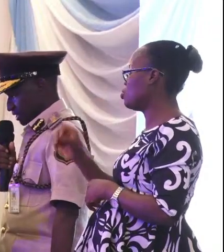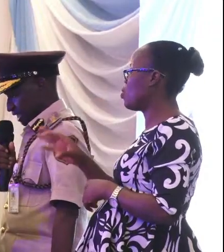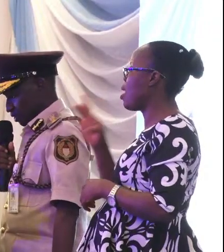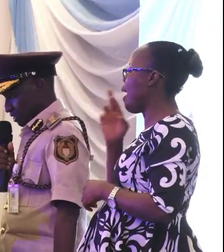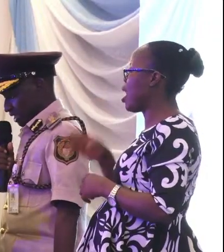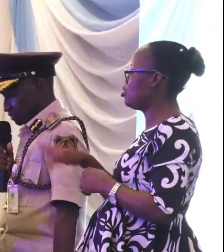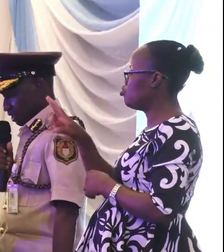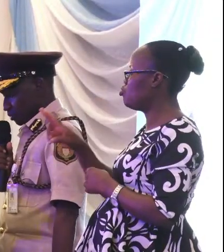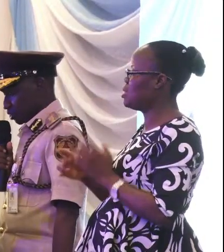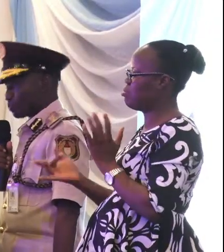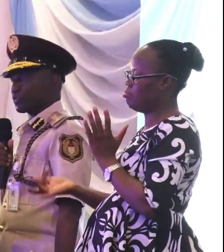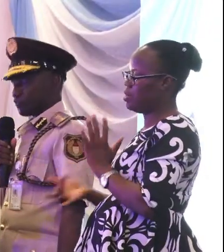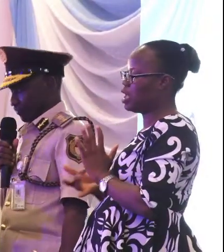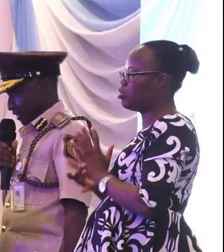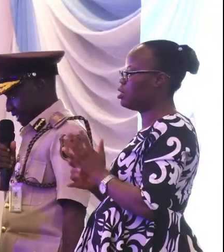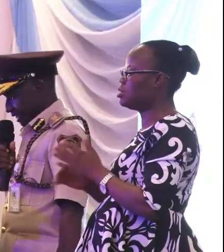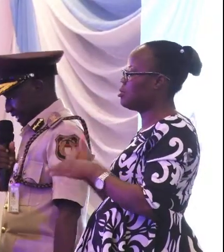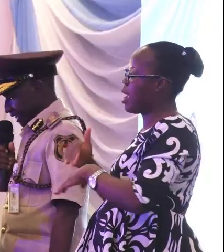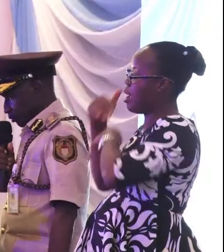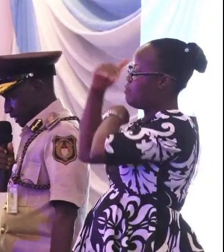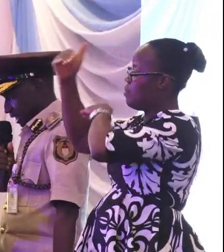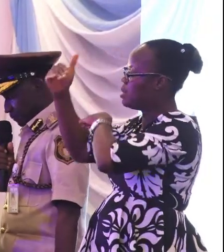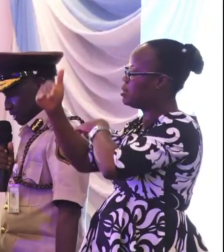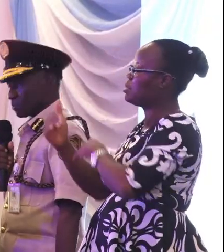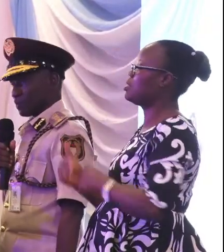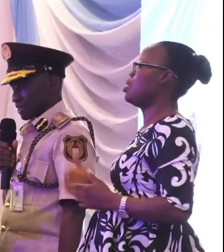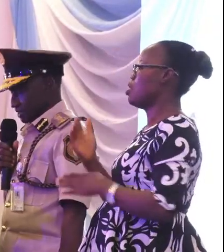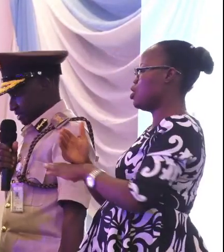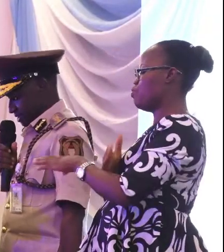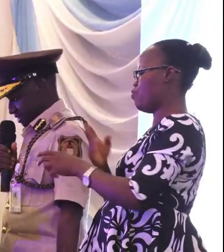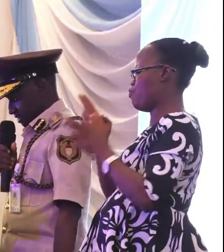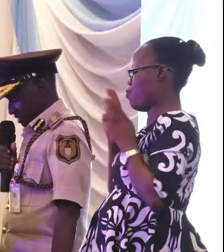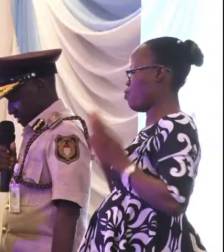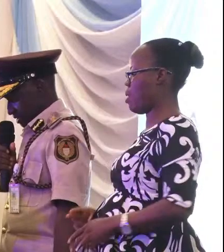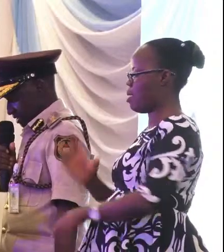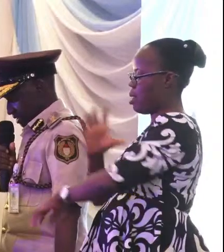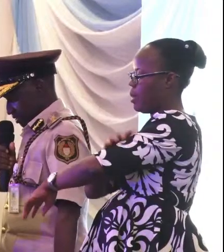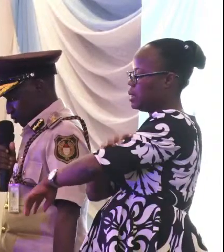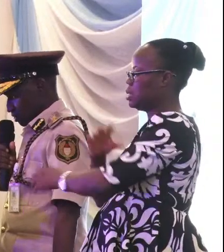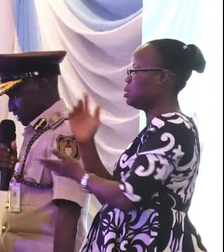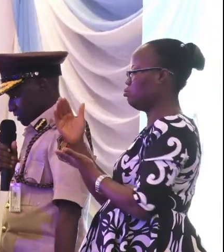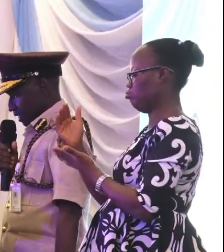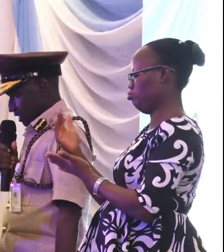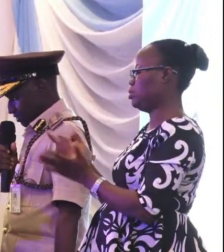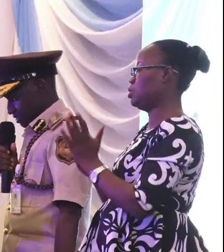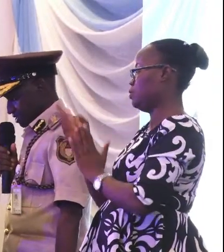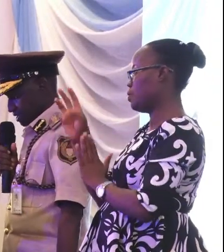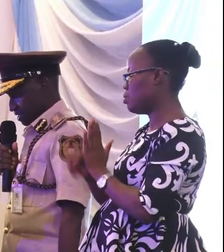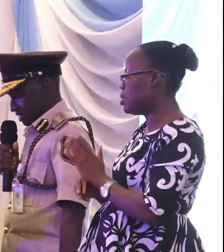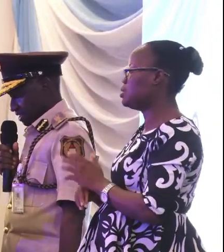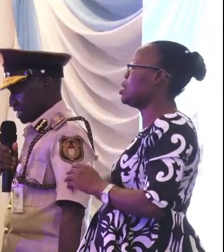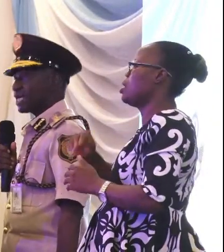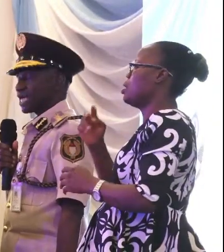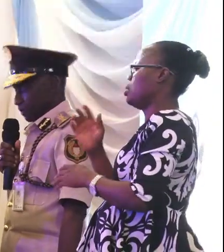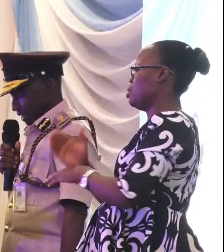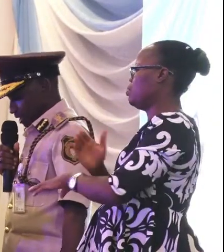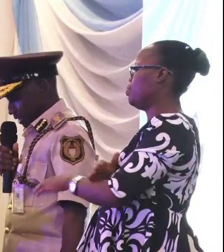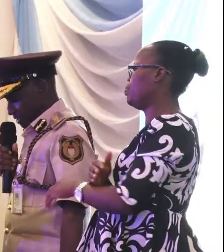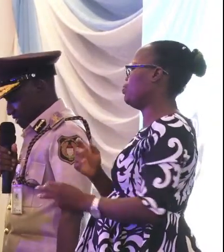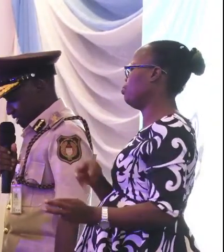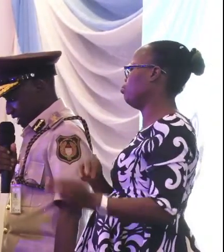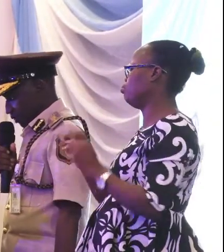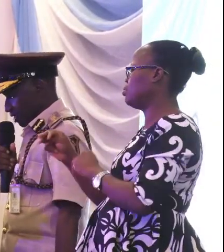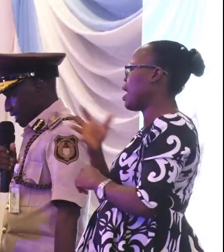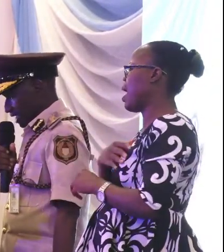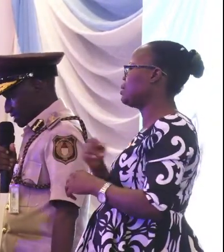exploring technological advancement to improve human and capital development, include safer migrations, criminal